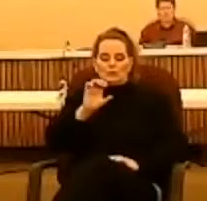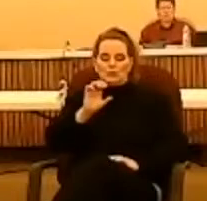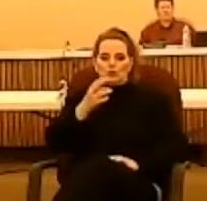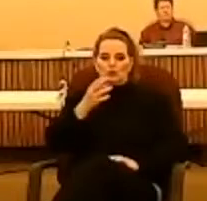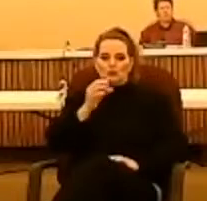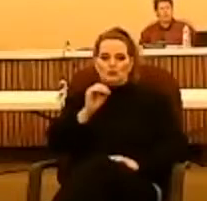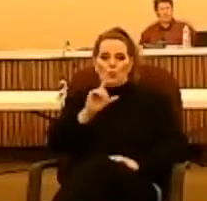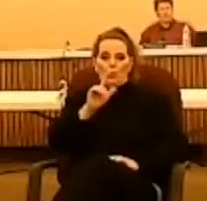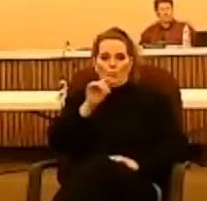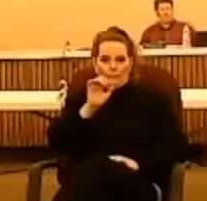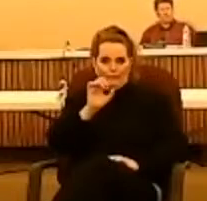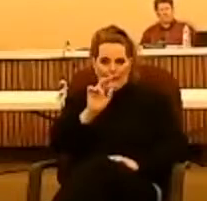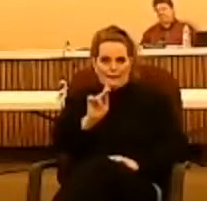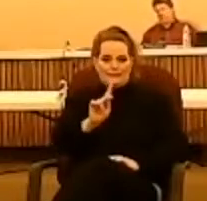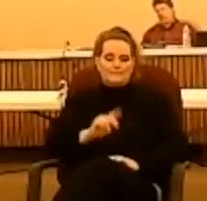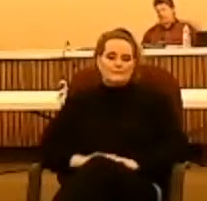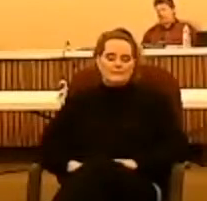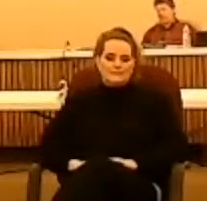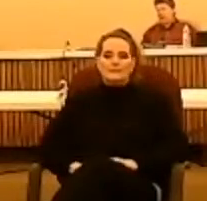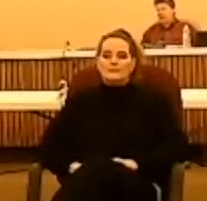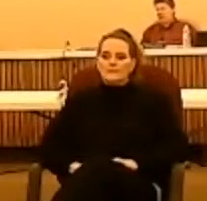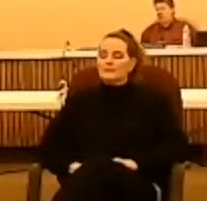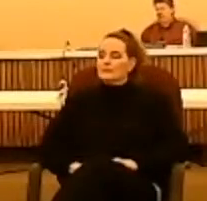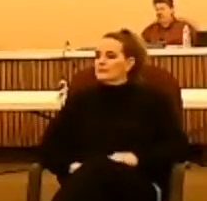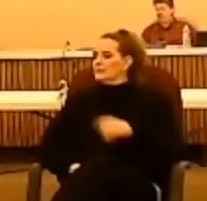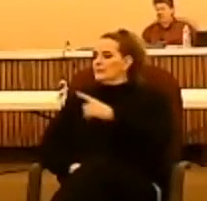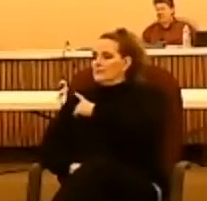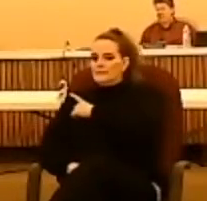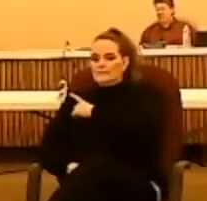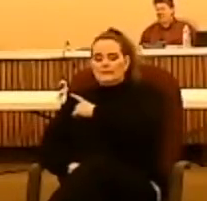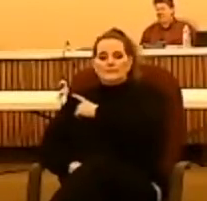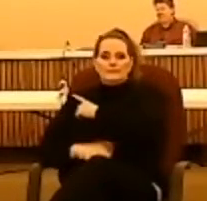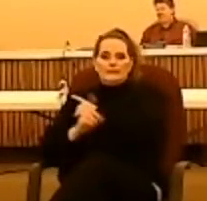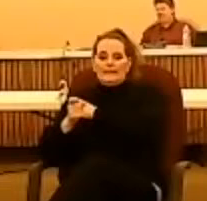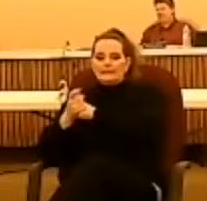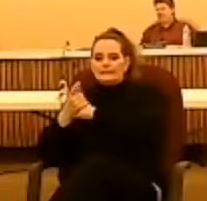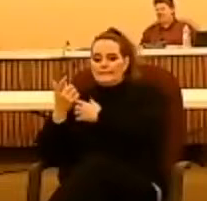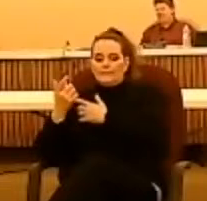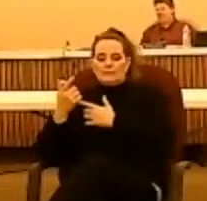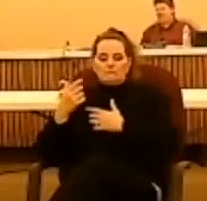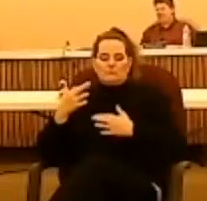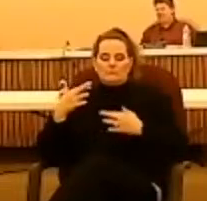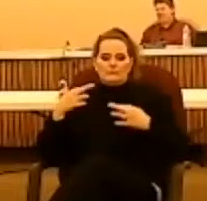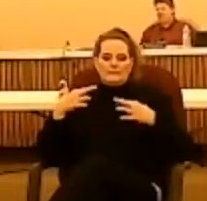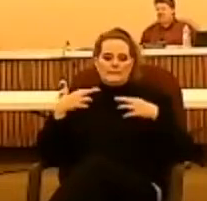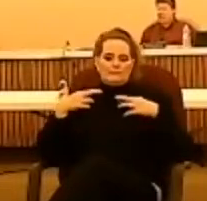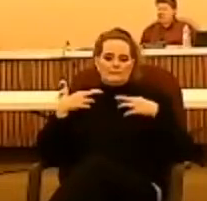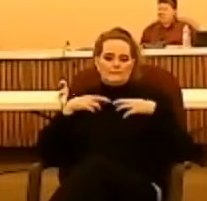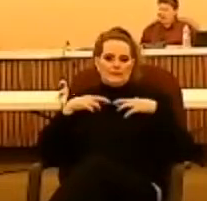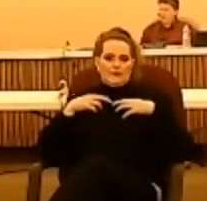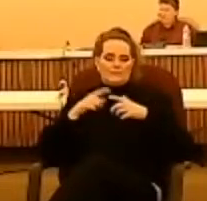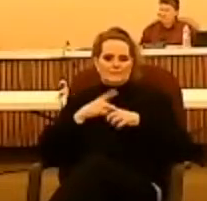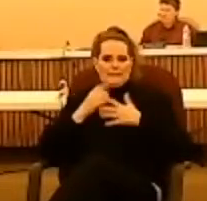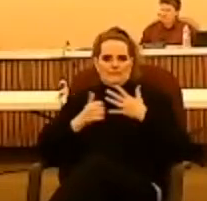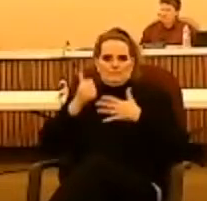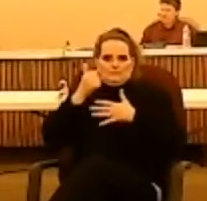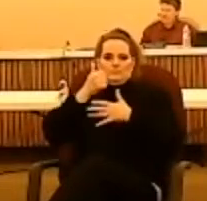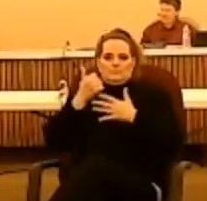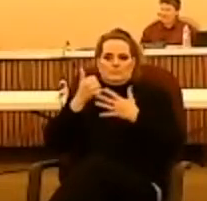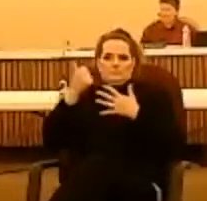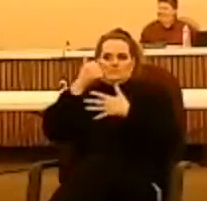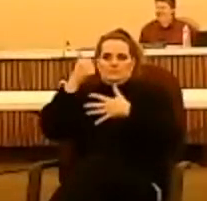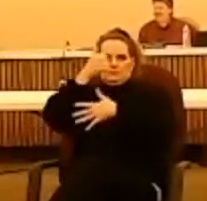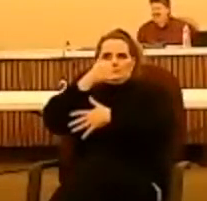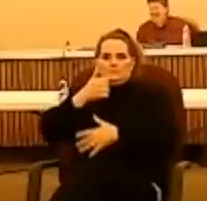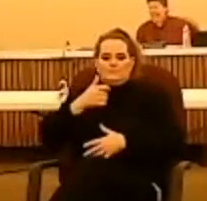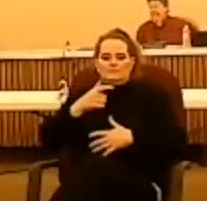Yep. So Look forward to working with him. Session up, so he retires and the next moves up. the next Mark moves up, yeah.